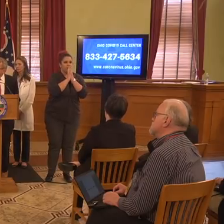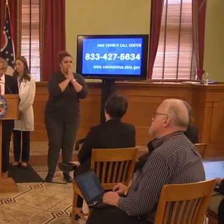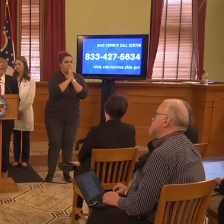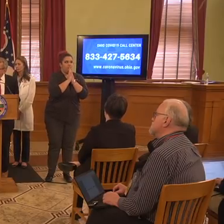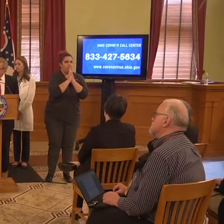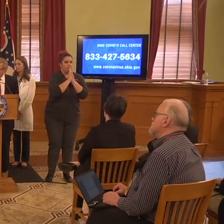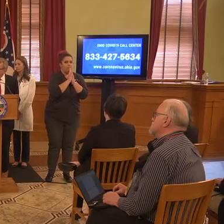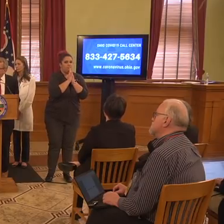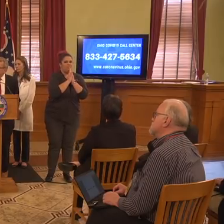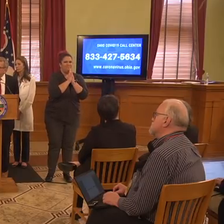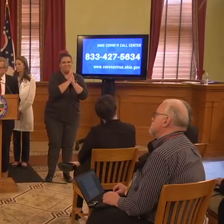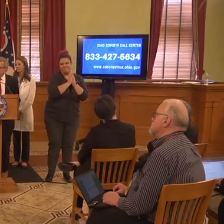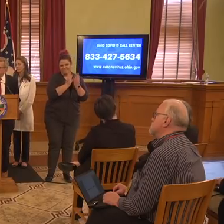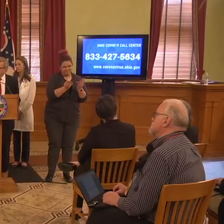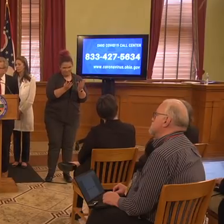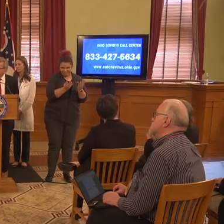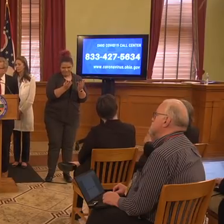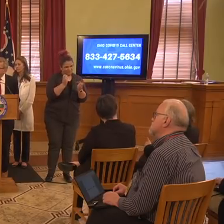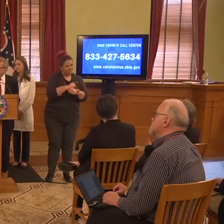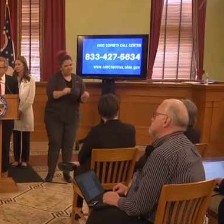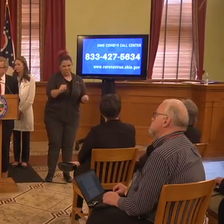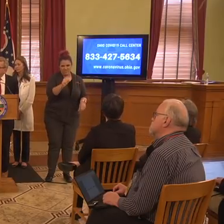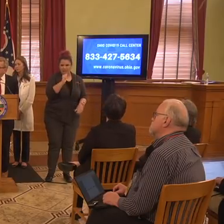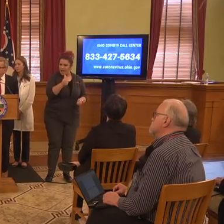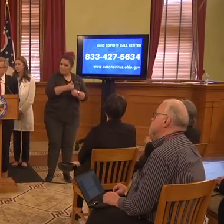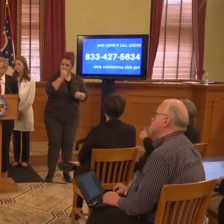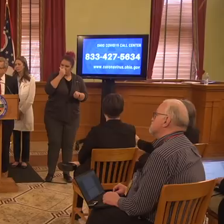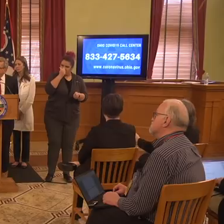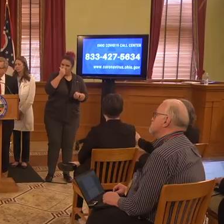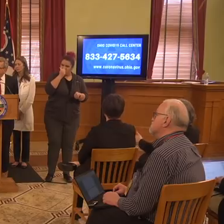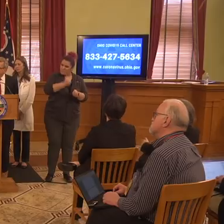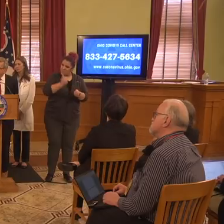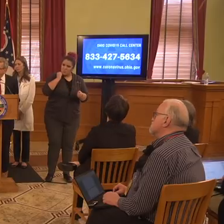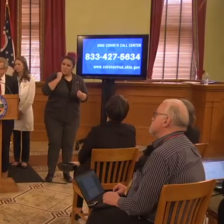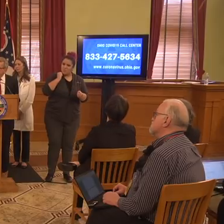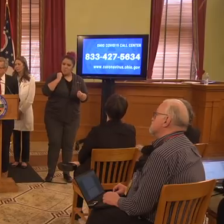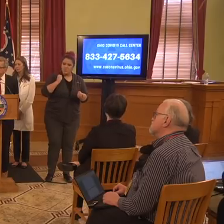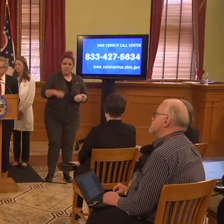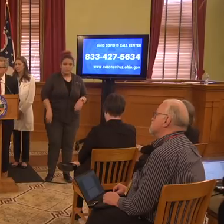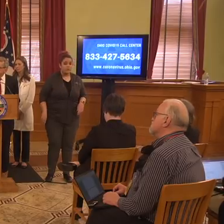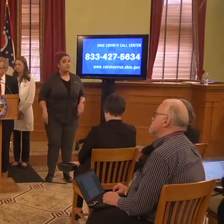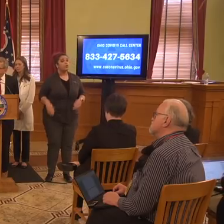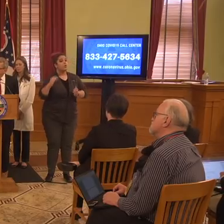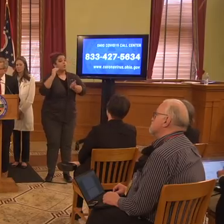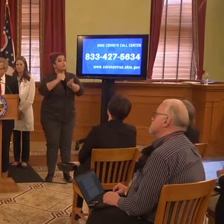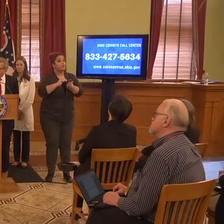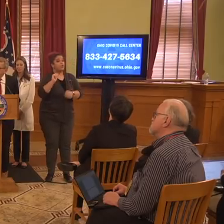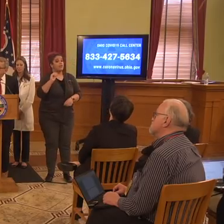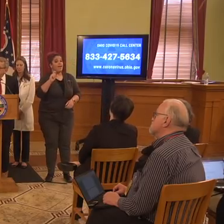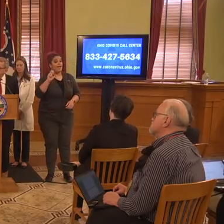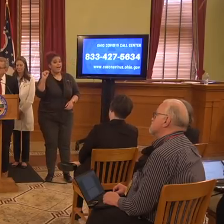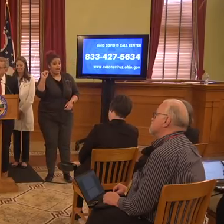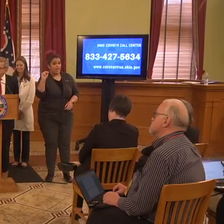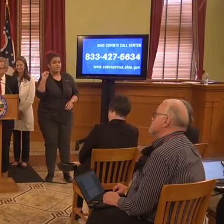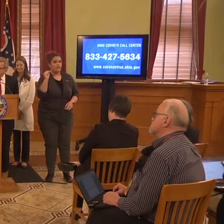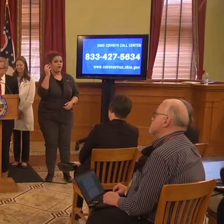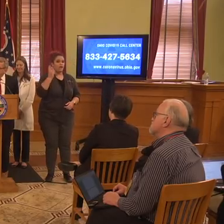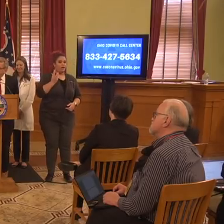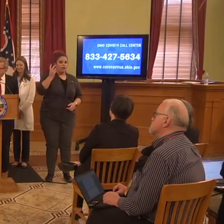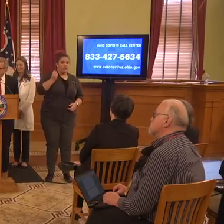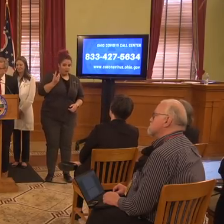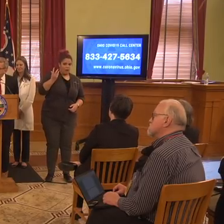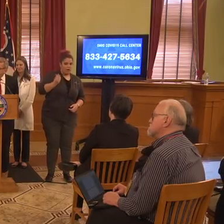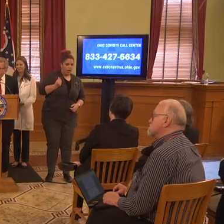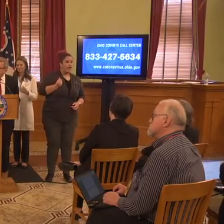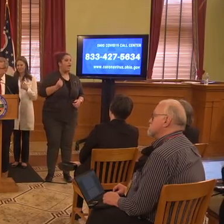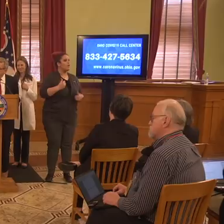so, again, what Dr. Acton continues to emphasize to me and the experts tell me is